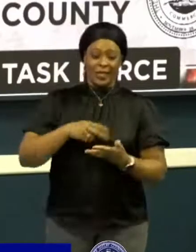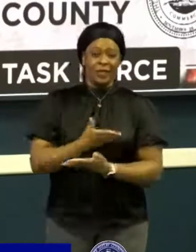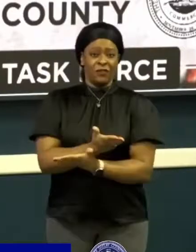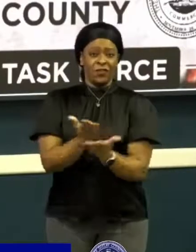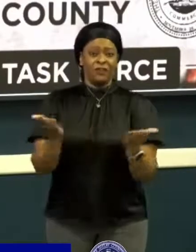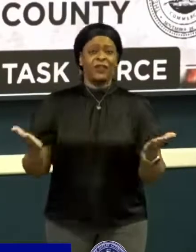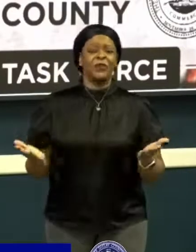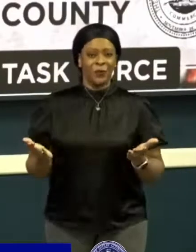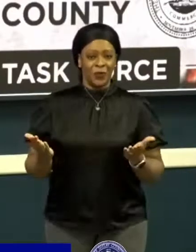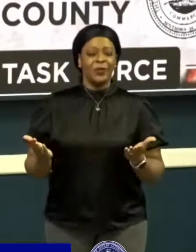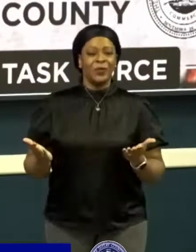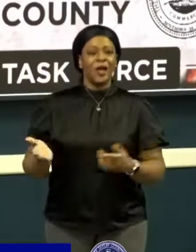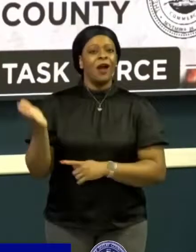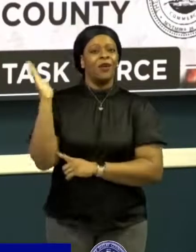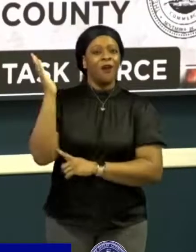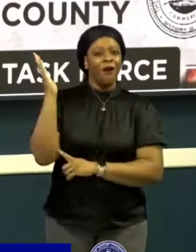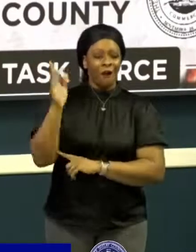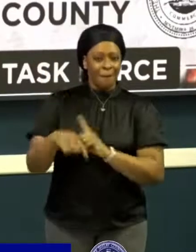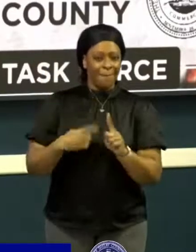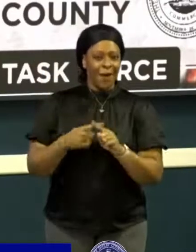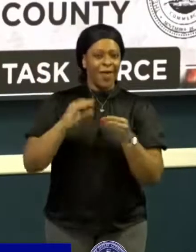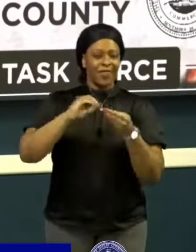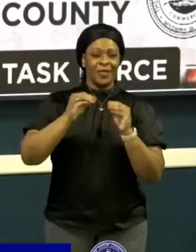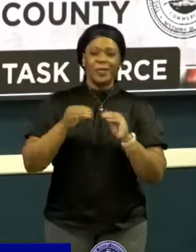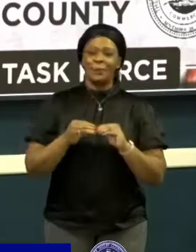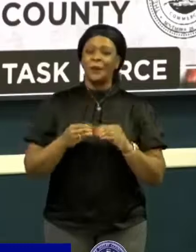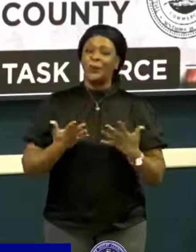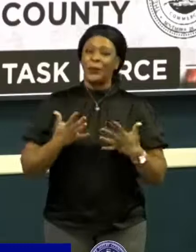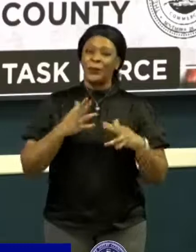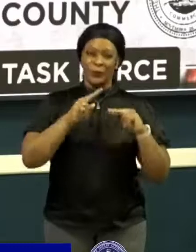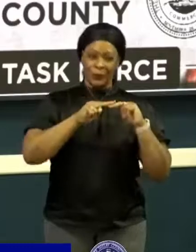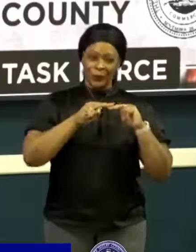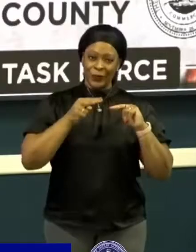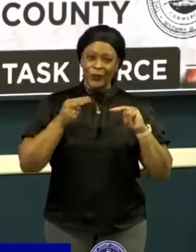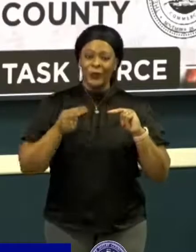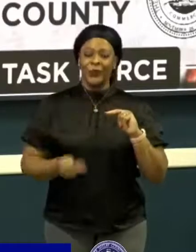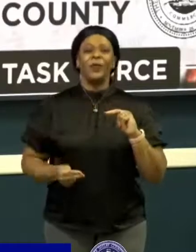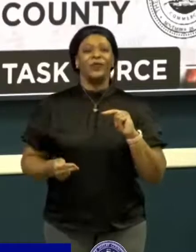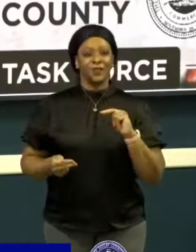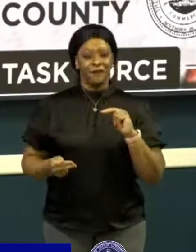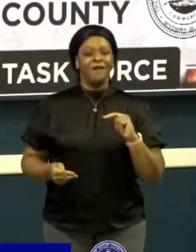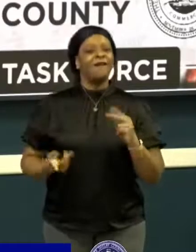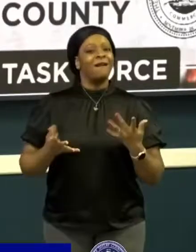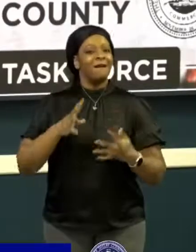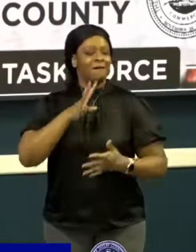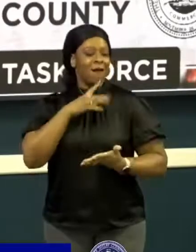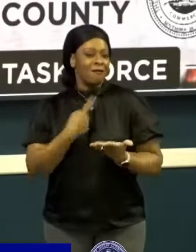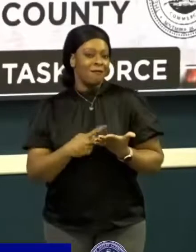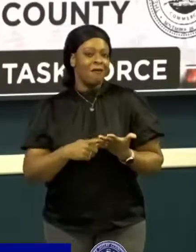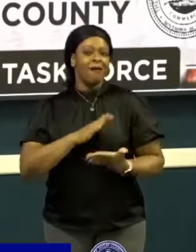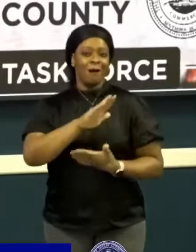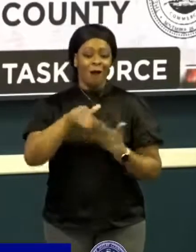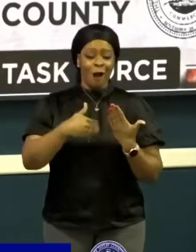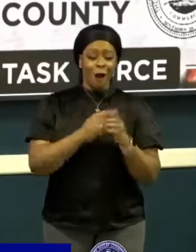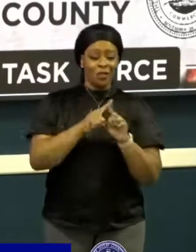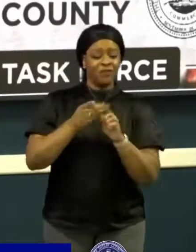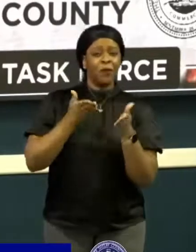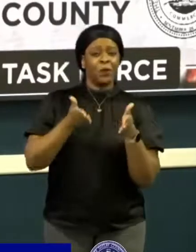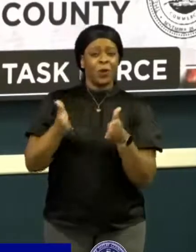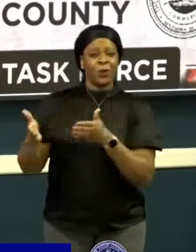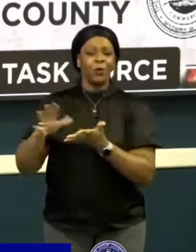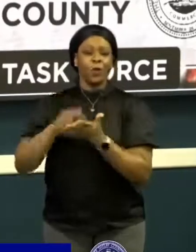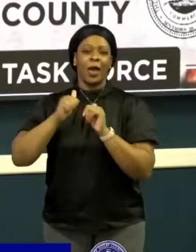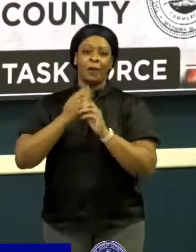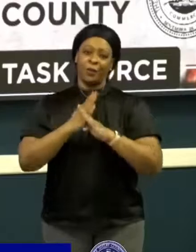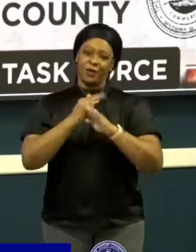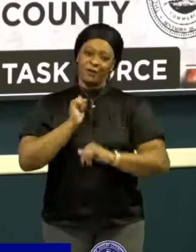of you talking about the numbers being as low as they are and talking about all the ways we have learned to